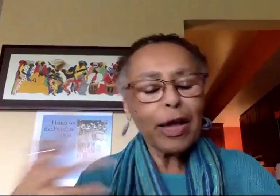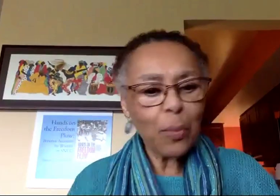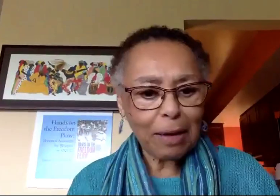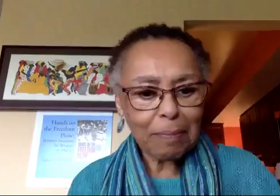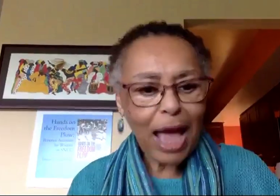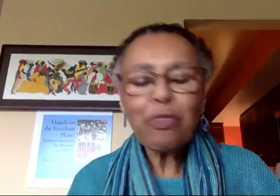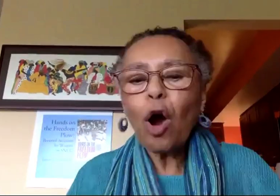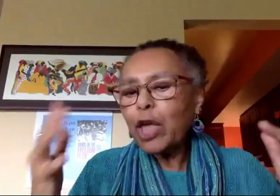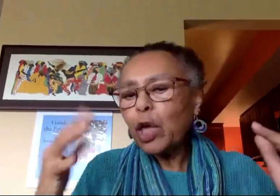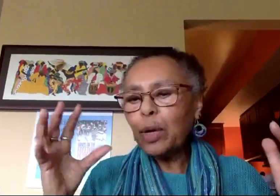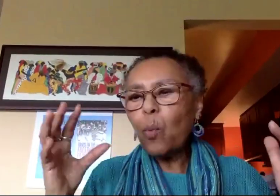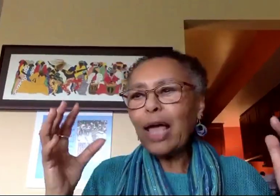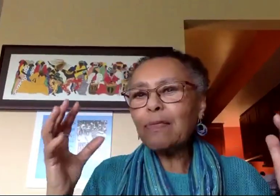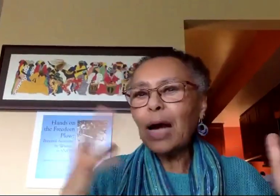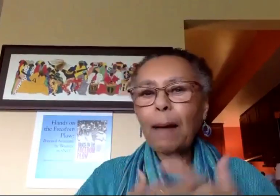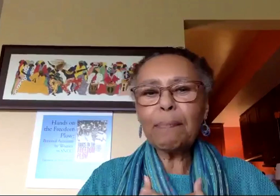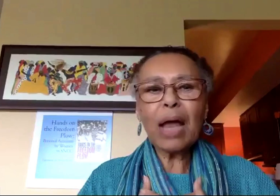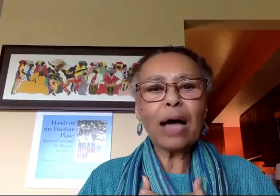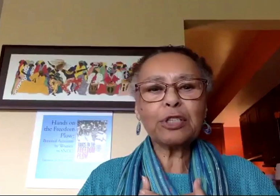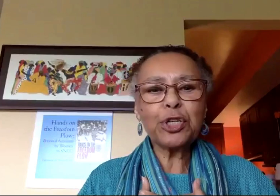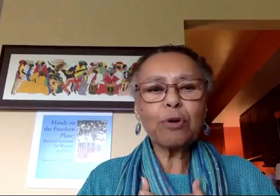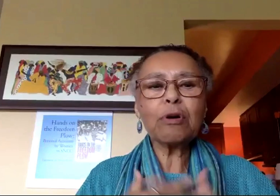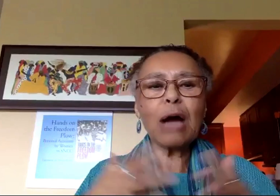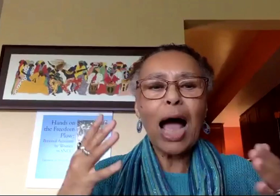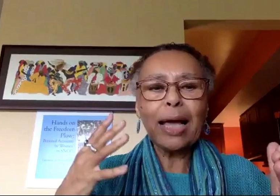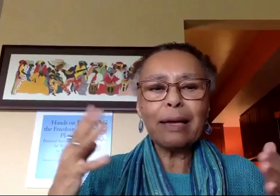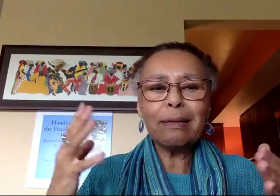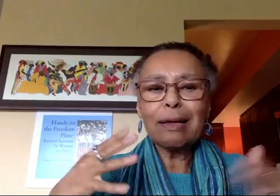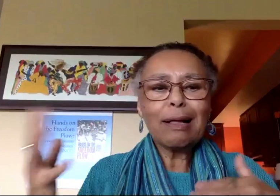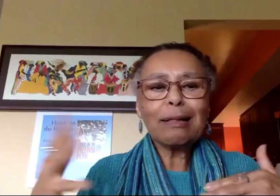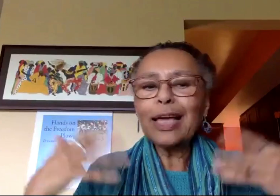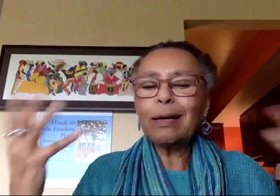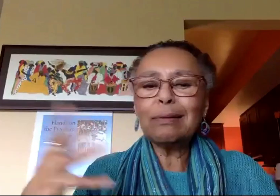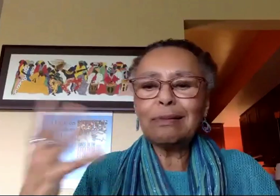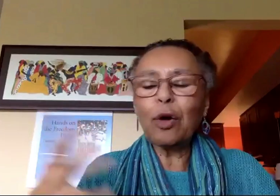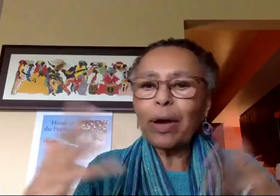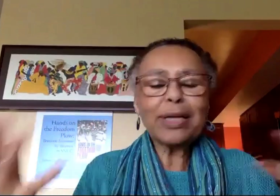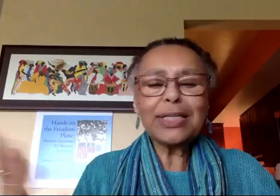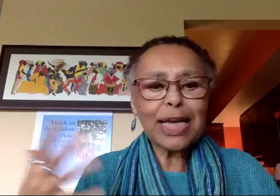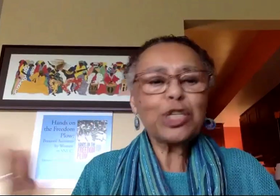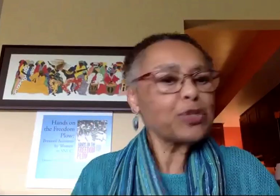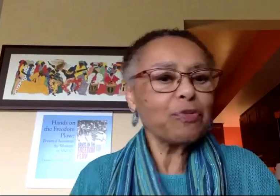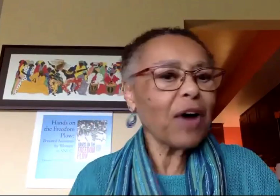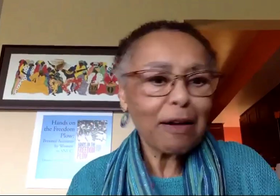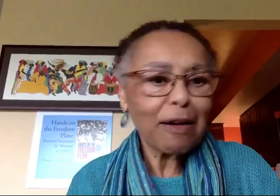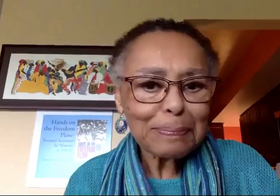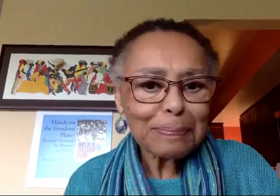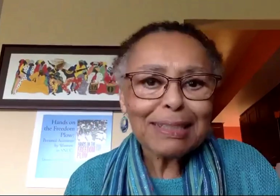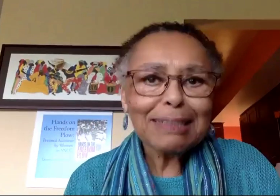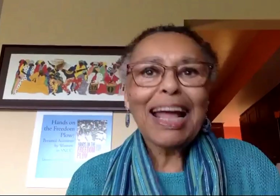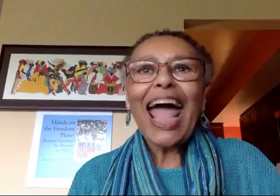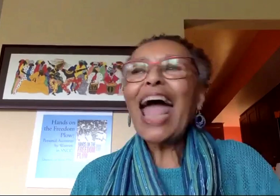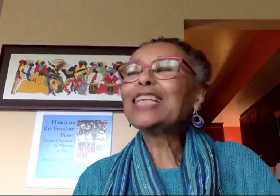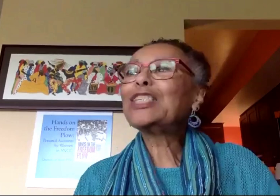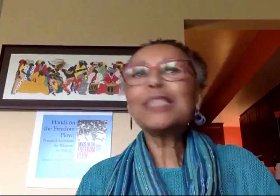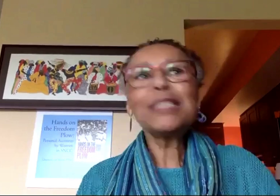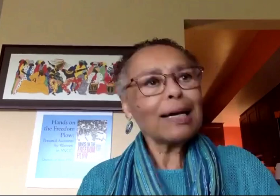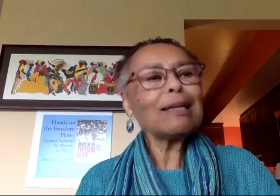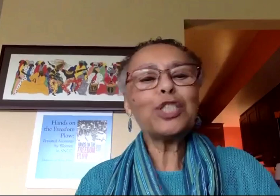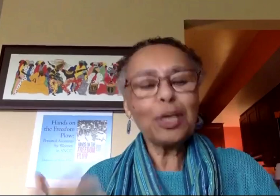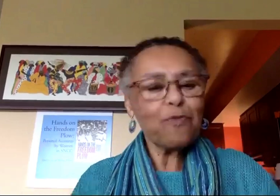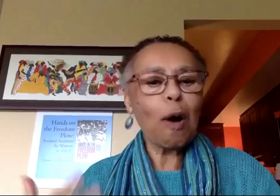are arguing, and they're arguing in a way that I'm not sure I think the organization will survive. And